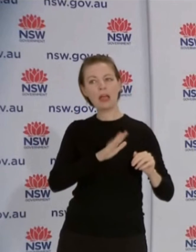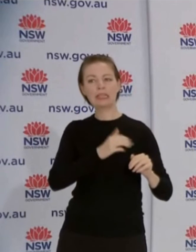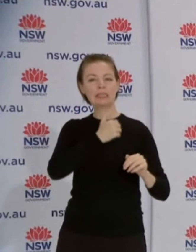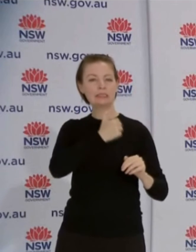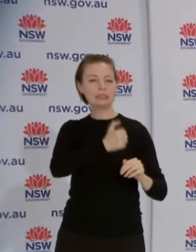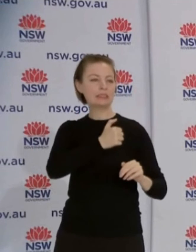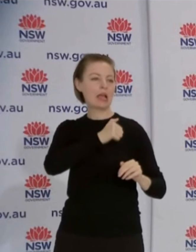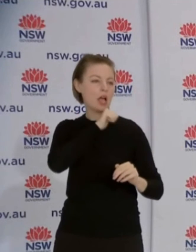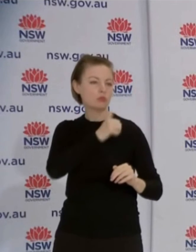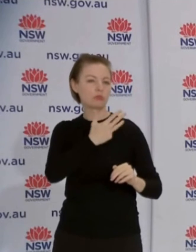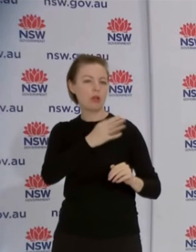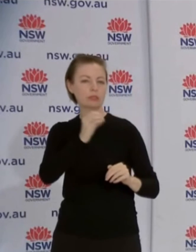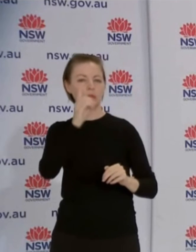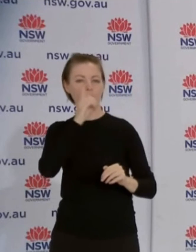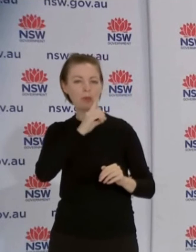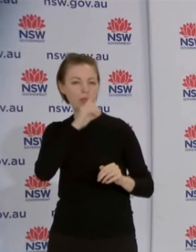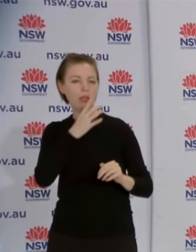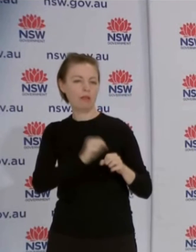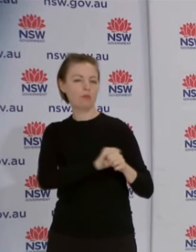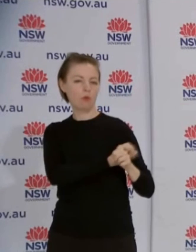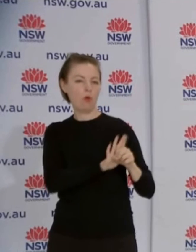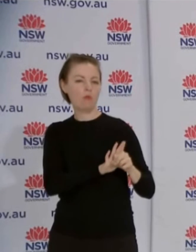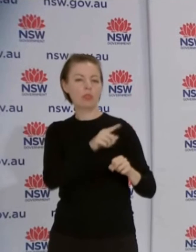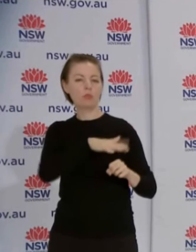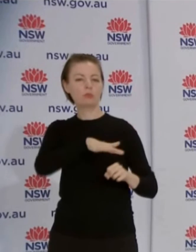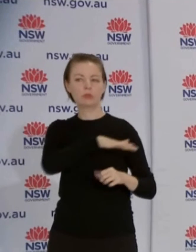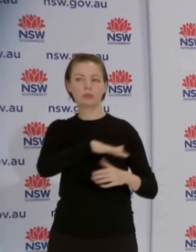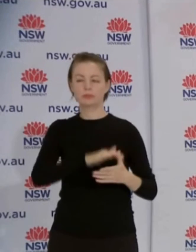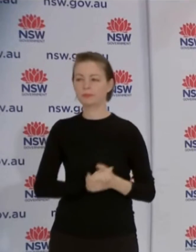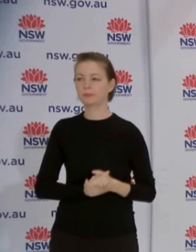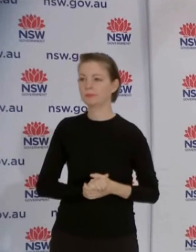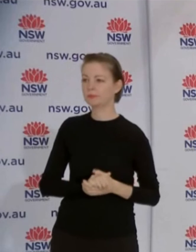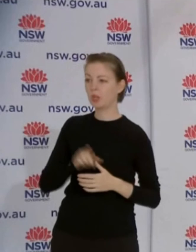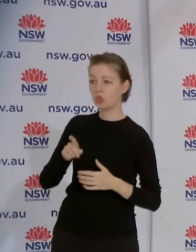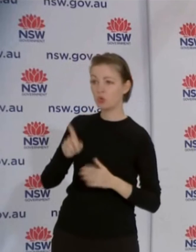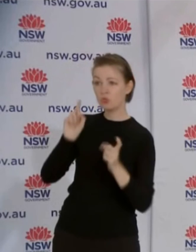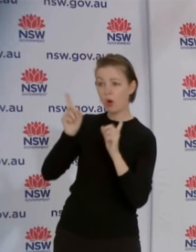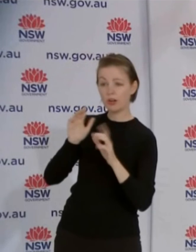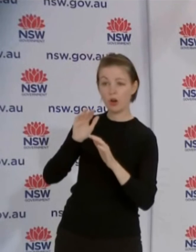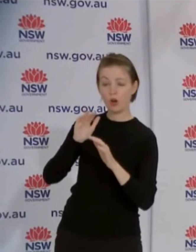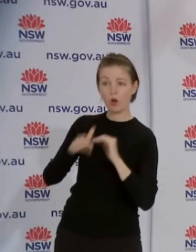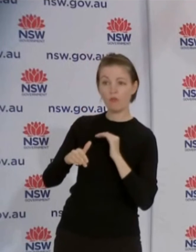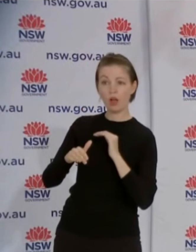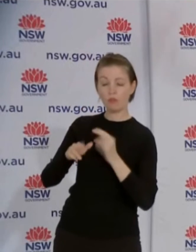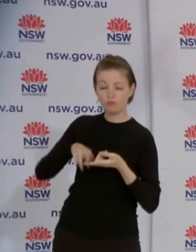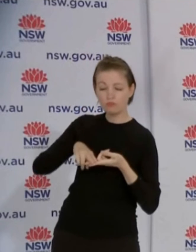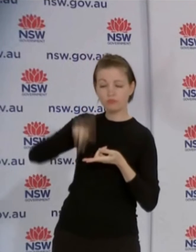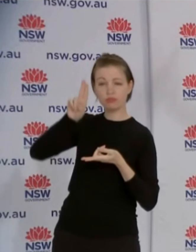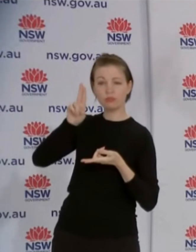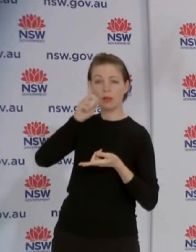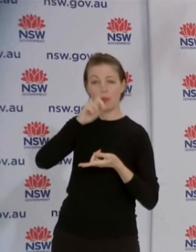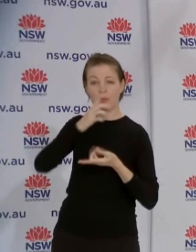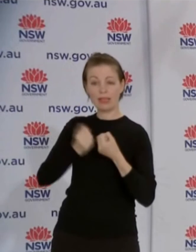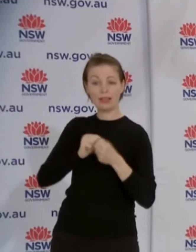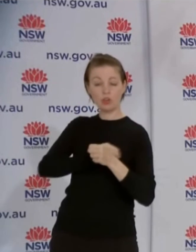The Premier talked about the health system's gearing up for a surge in cases. Are you concerned that it's going to get to a point where there'll be an ICU situation